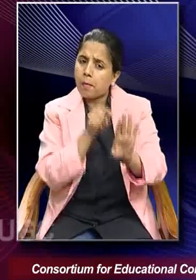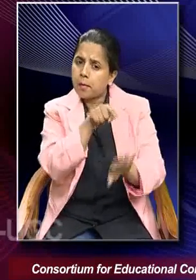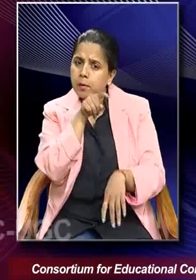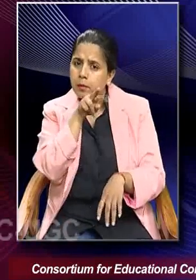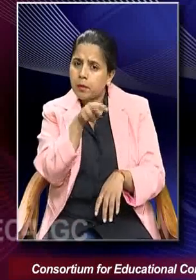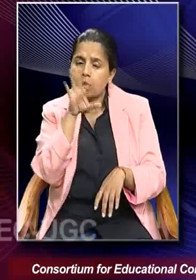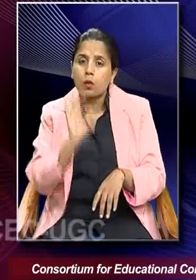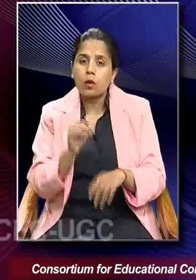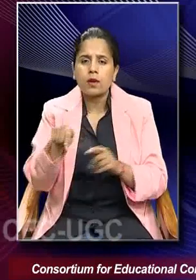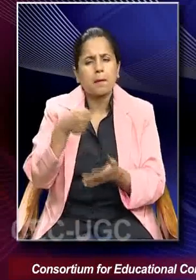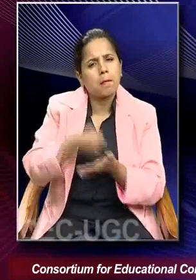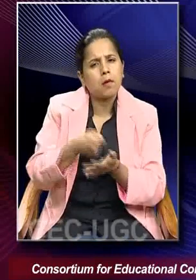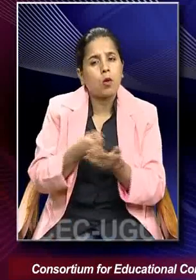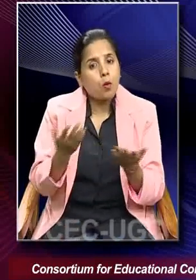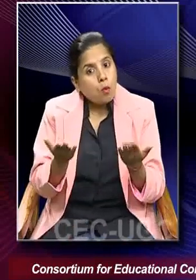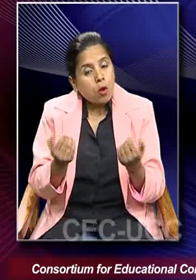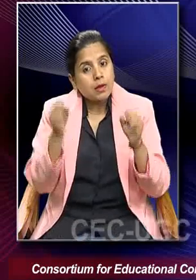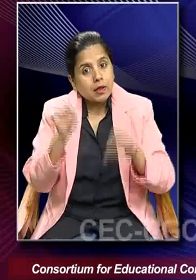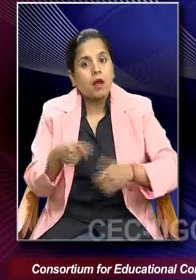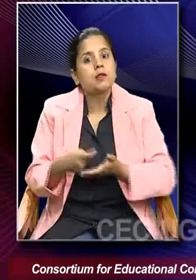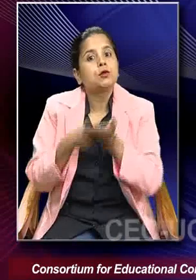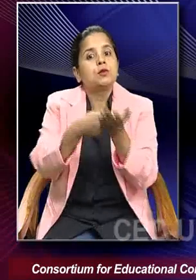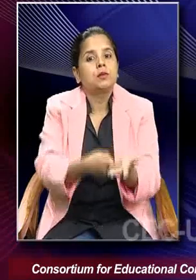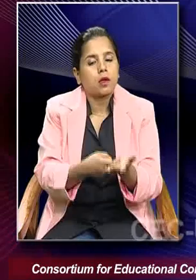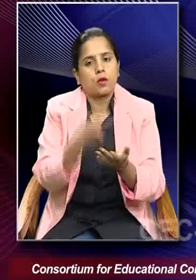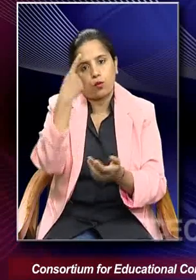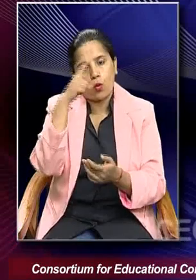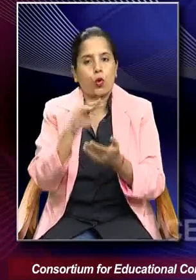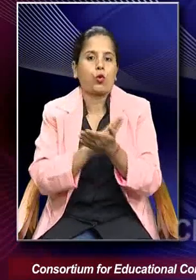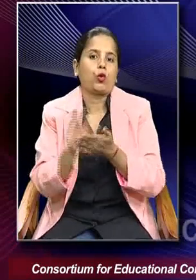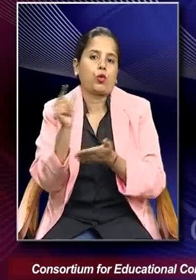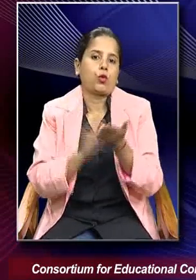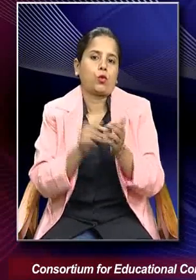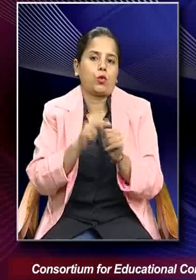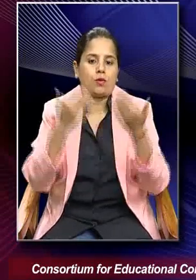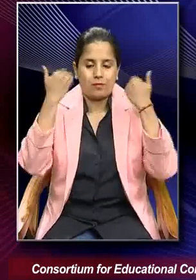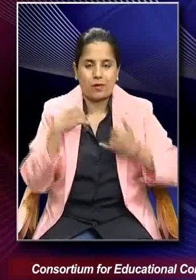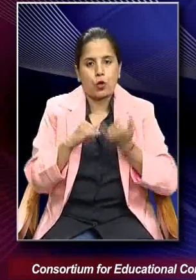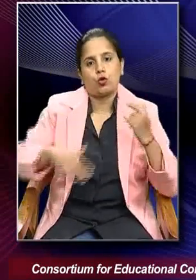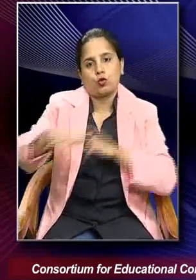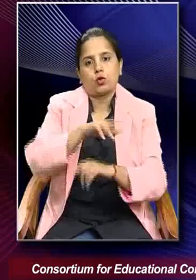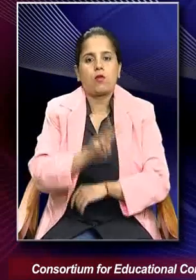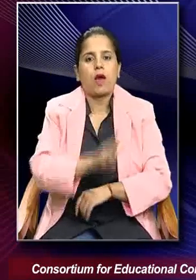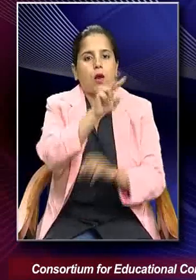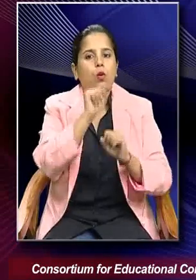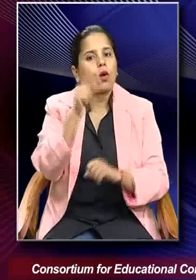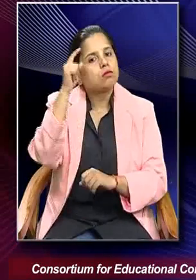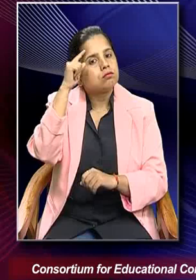economics is the minimal possible respect for the human and social values in his